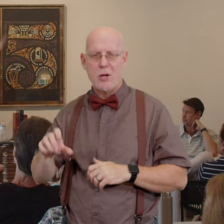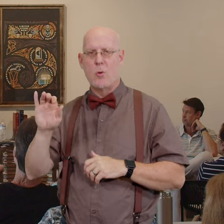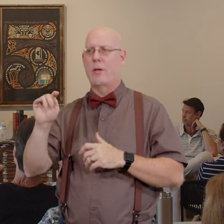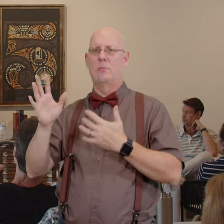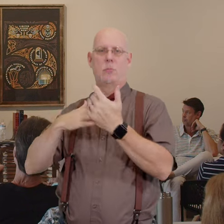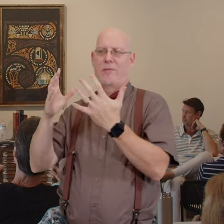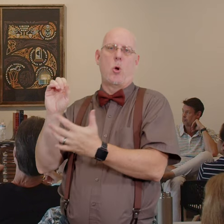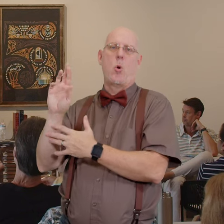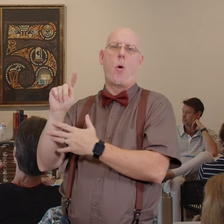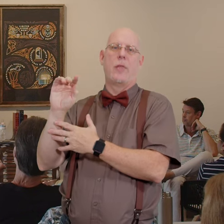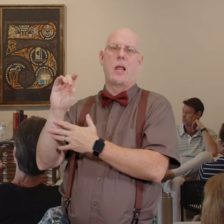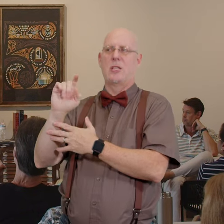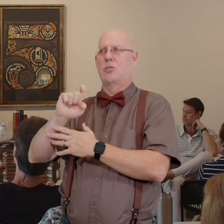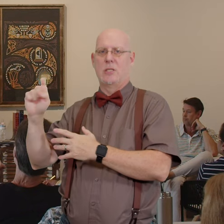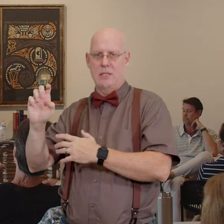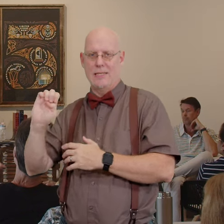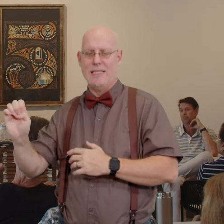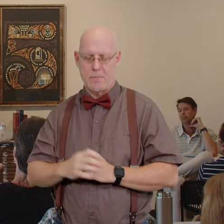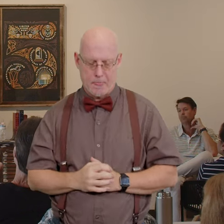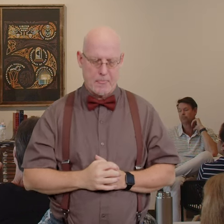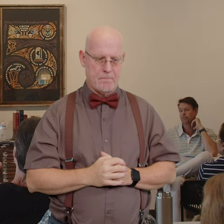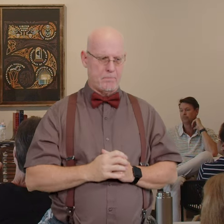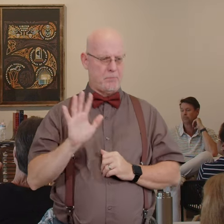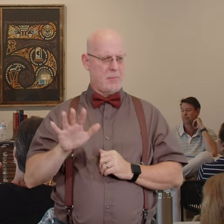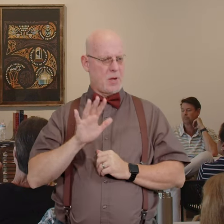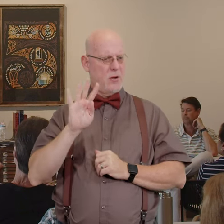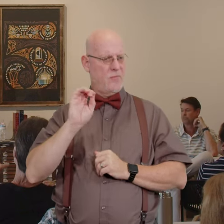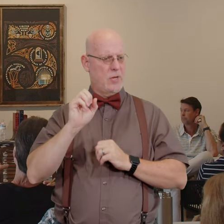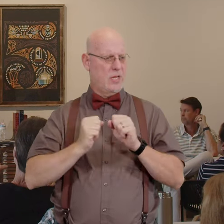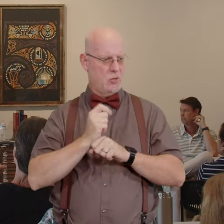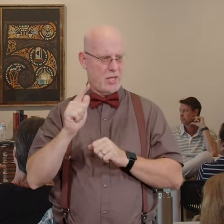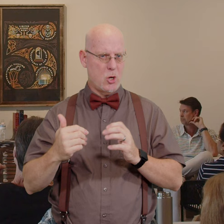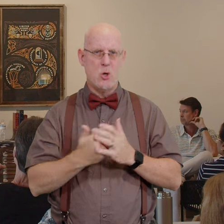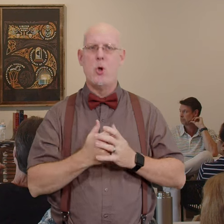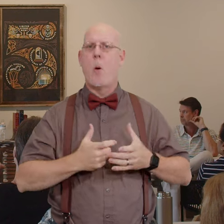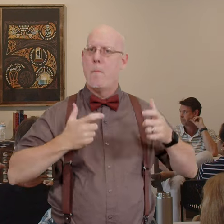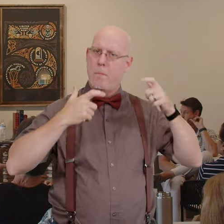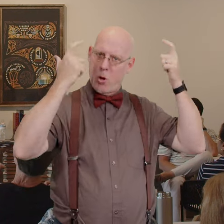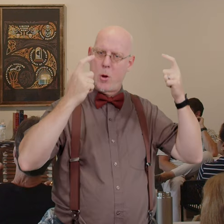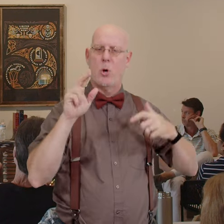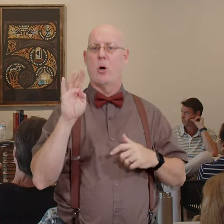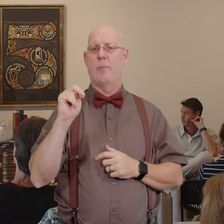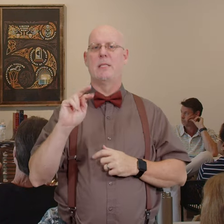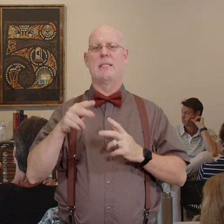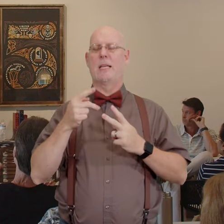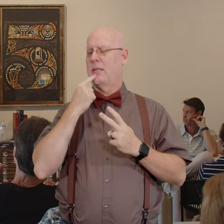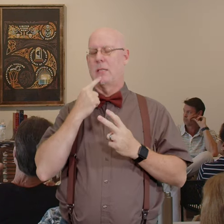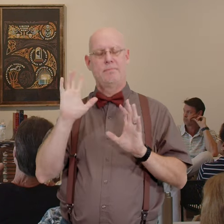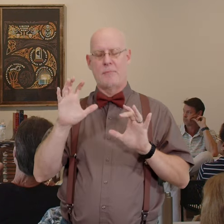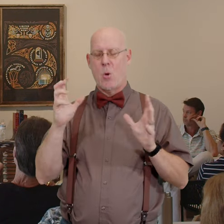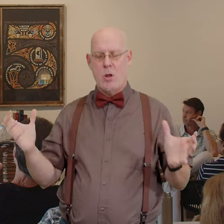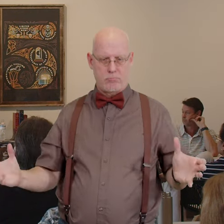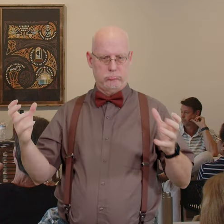or just whatever Orthodox Church in the East. About 40 years later, a new pope comes on the scene, Urban II, and he says, I